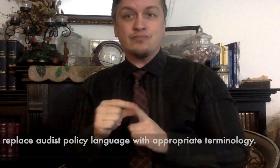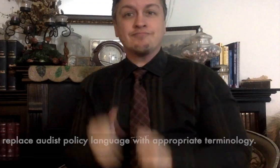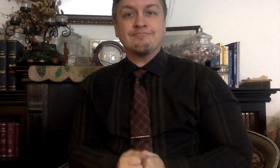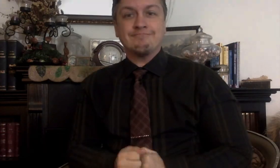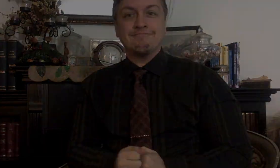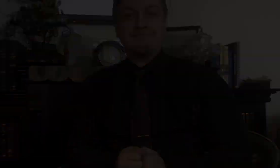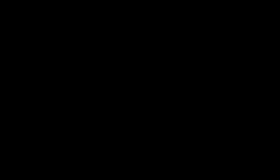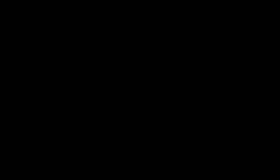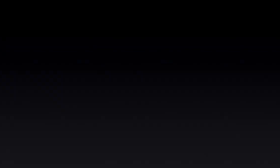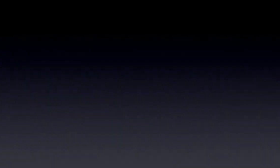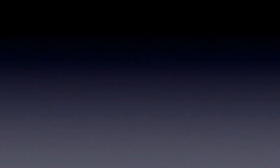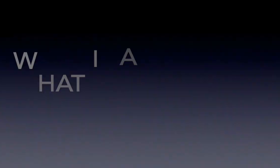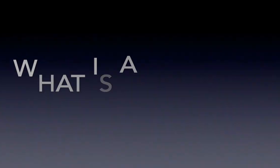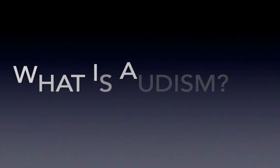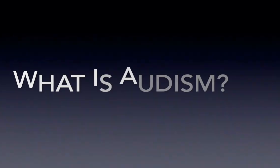appropriate terminology.